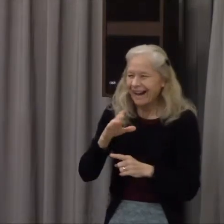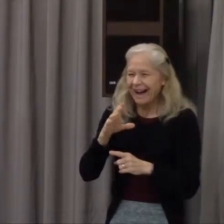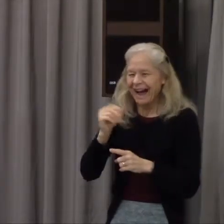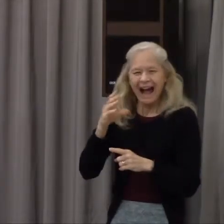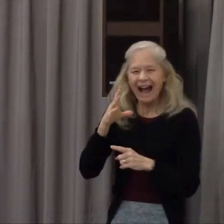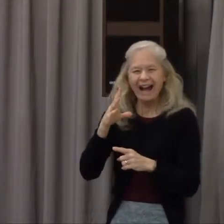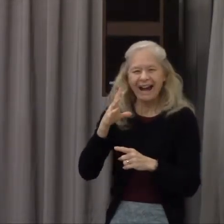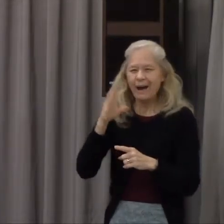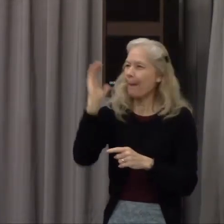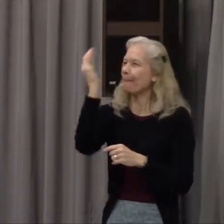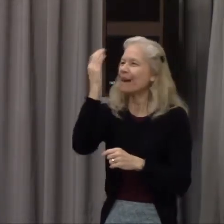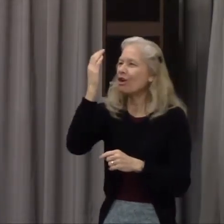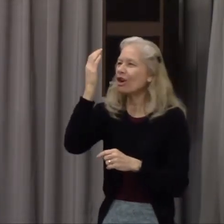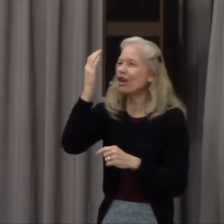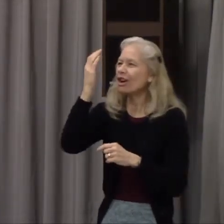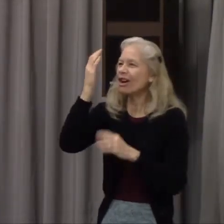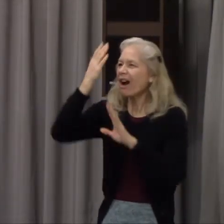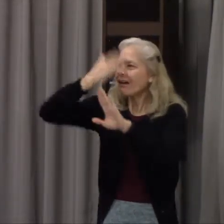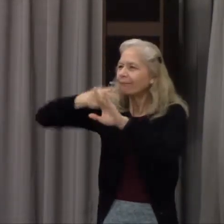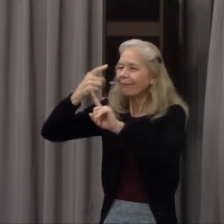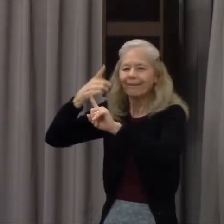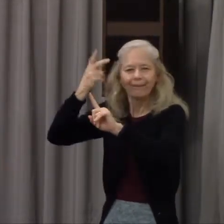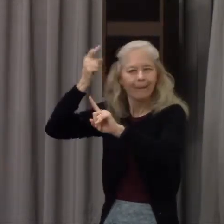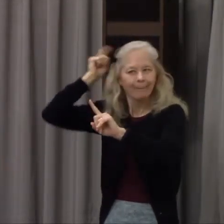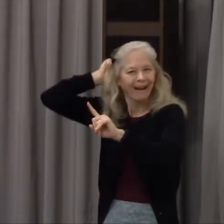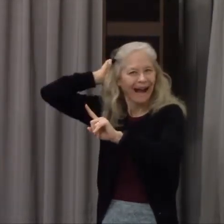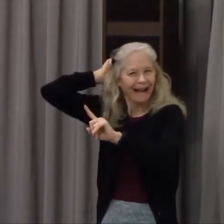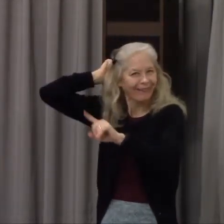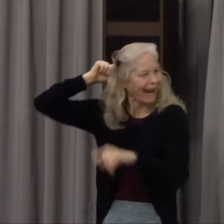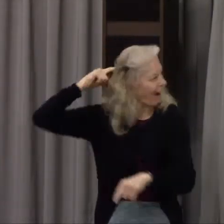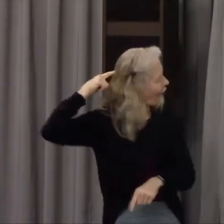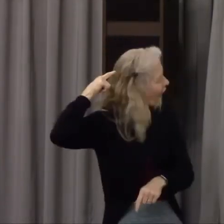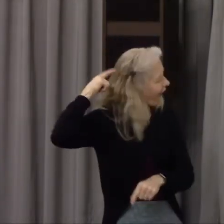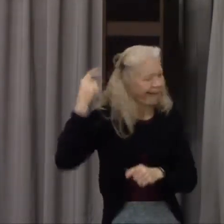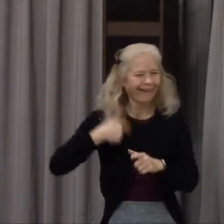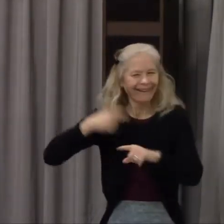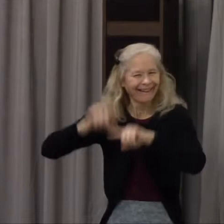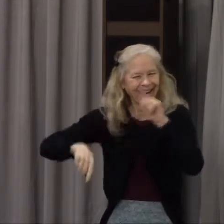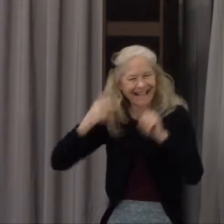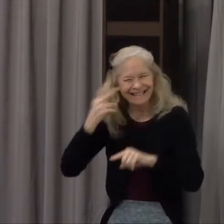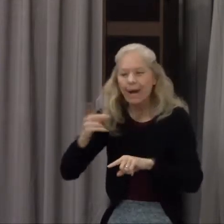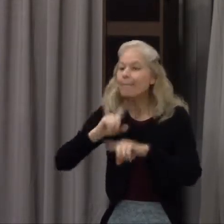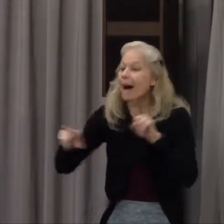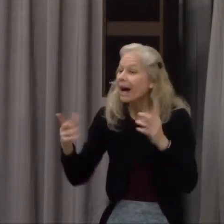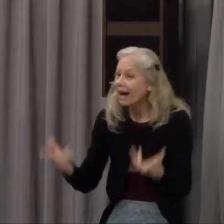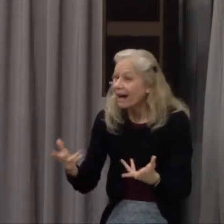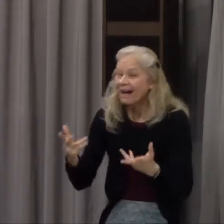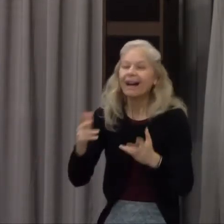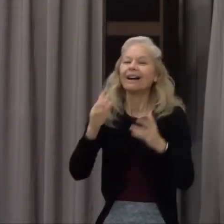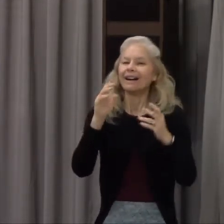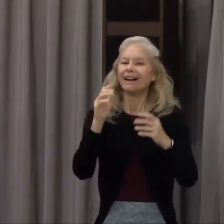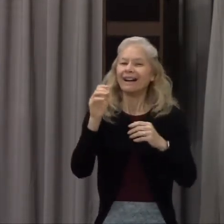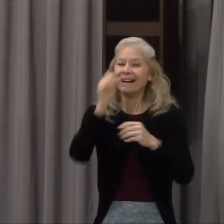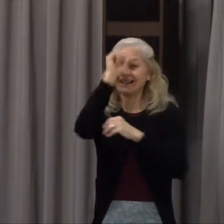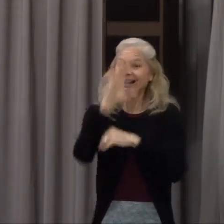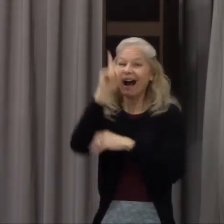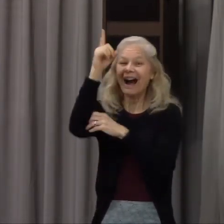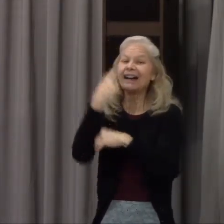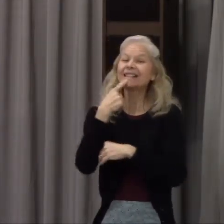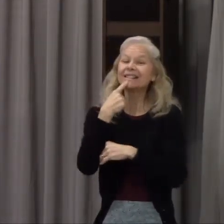getting things right. The Bible's like a mirror. God tells us what? What's wrong with us? Foolish we'd be to not to